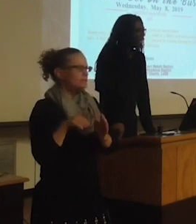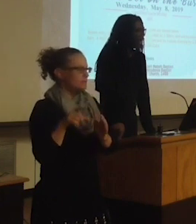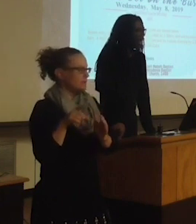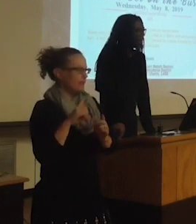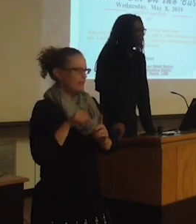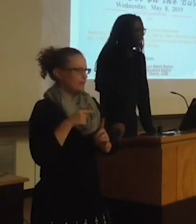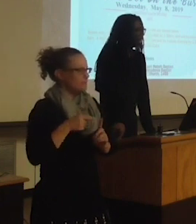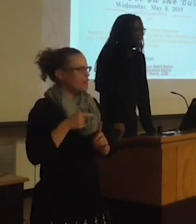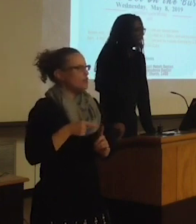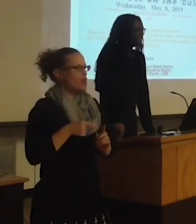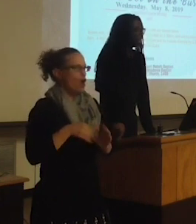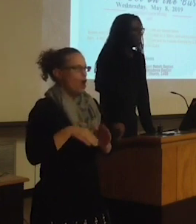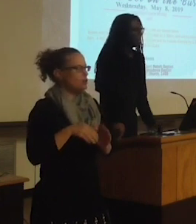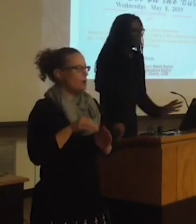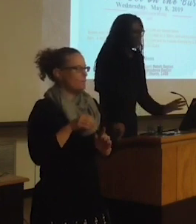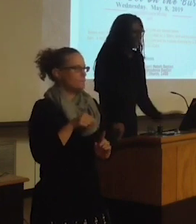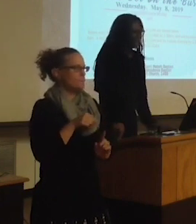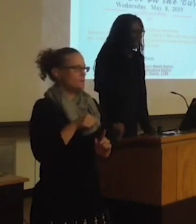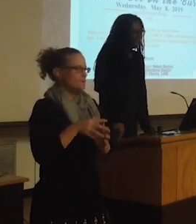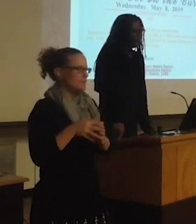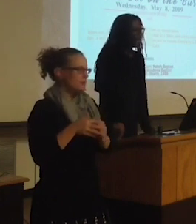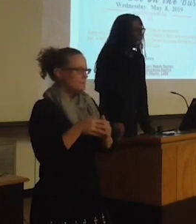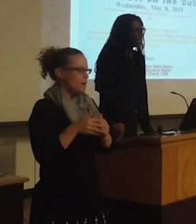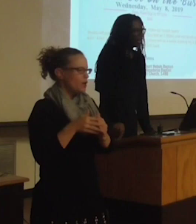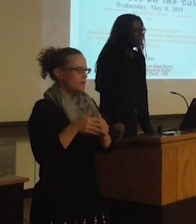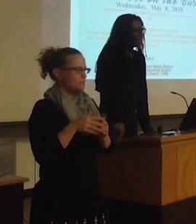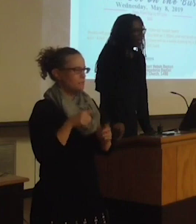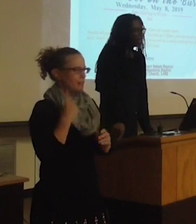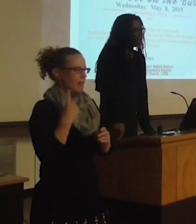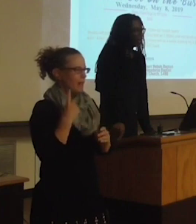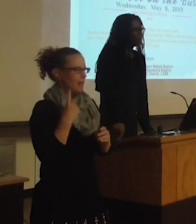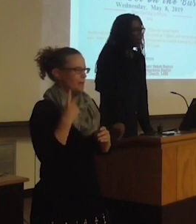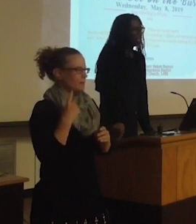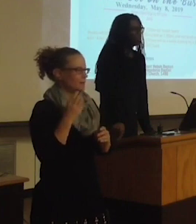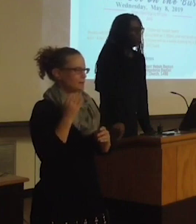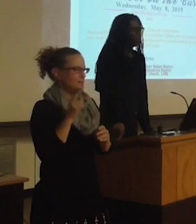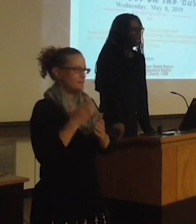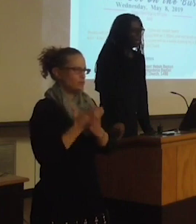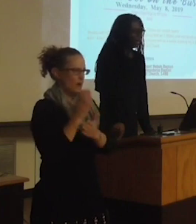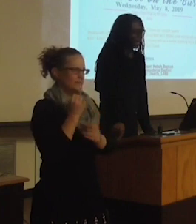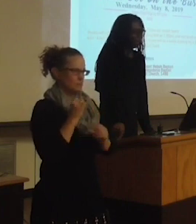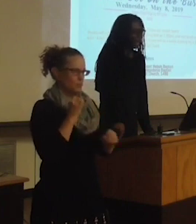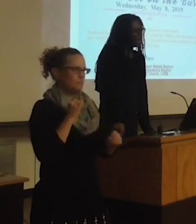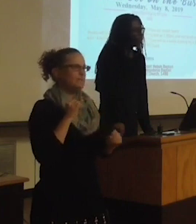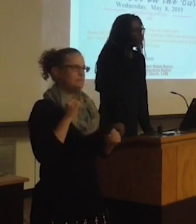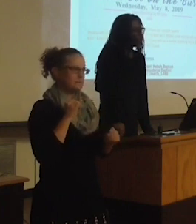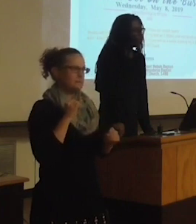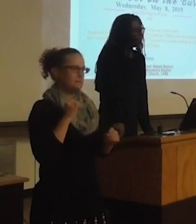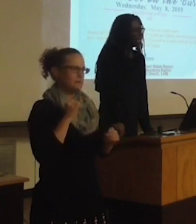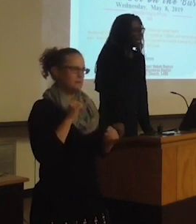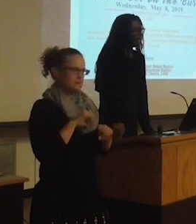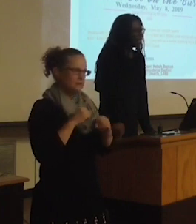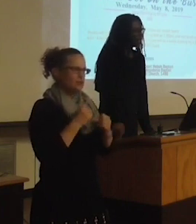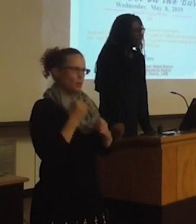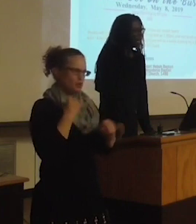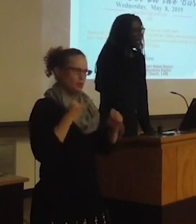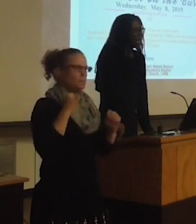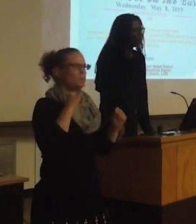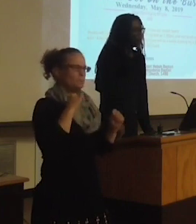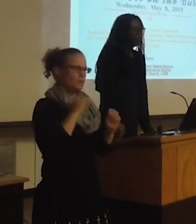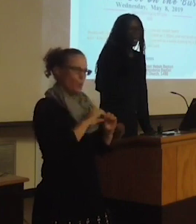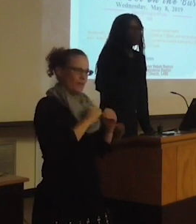heart of like American black civil rights movements and social movement